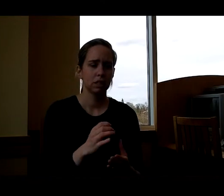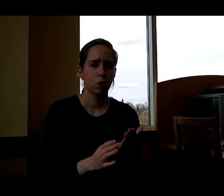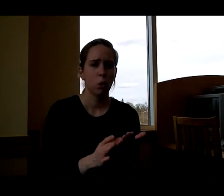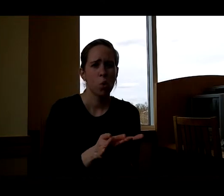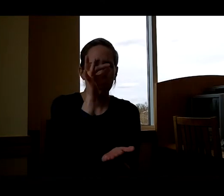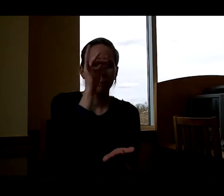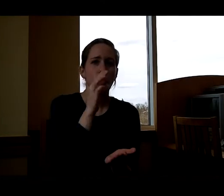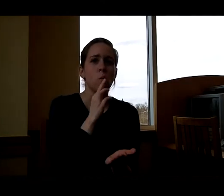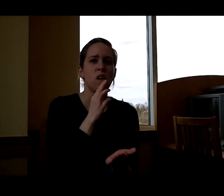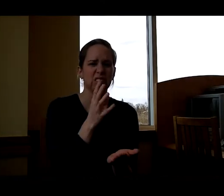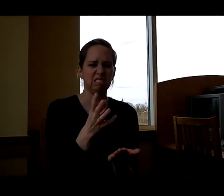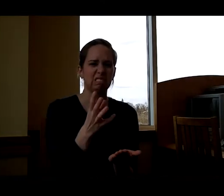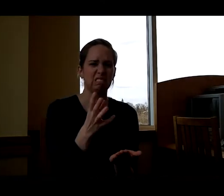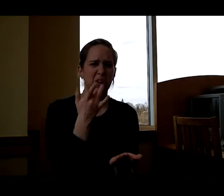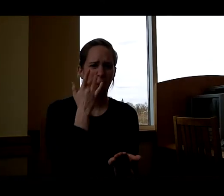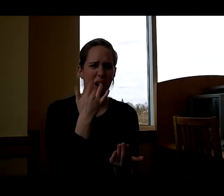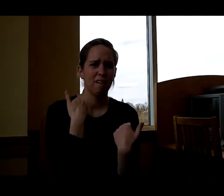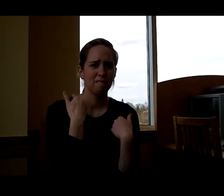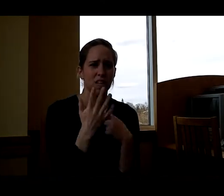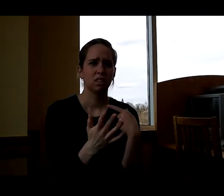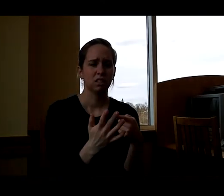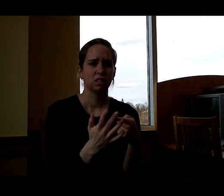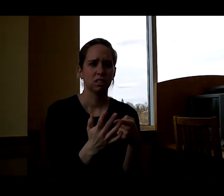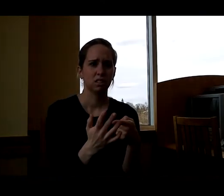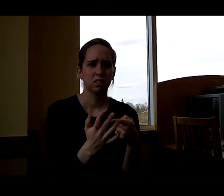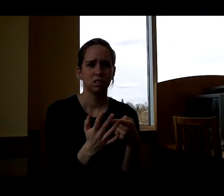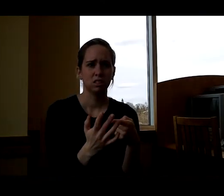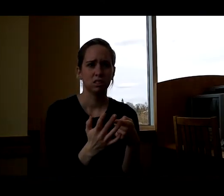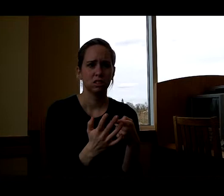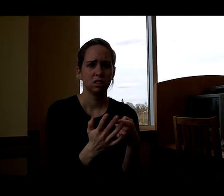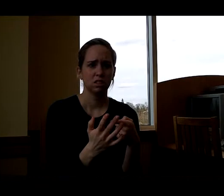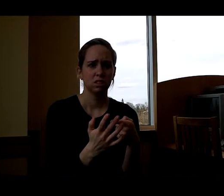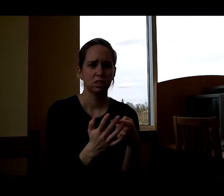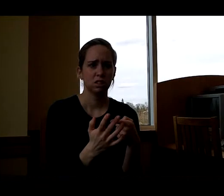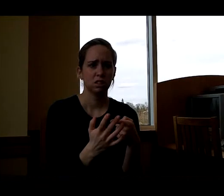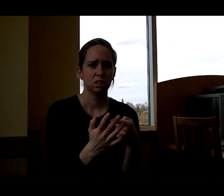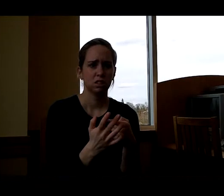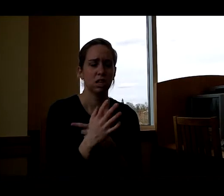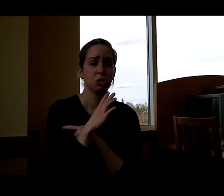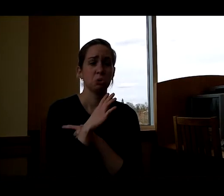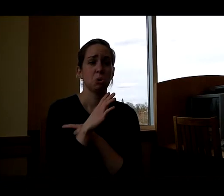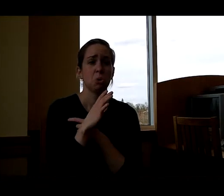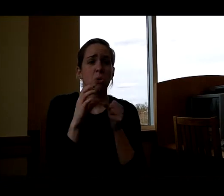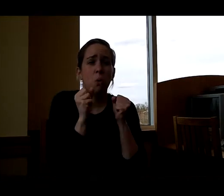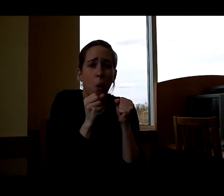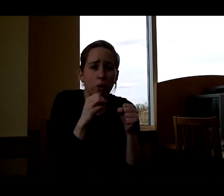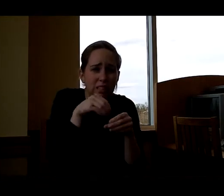of it. Why does it have water on the outside of the Pepsi can? It's like cooler on the inside, it's warmer on the